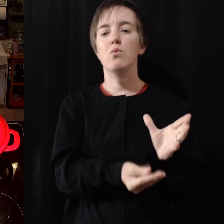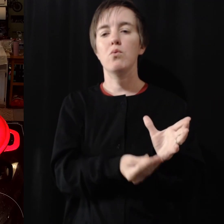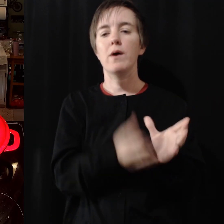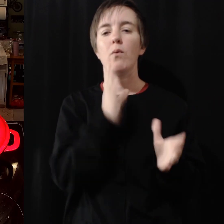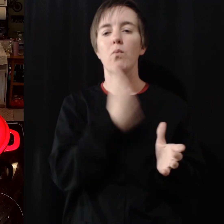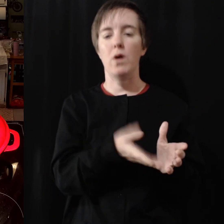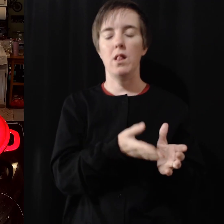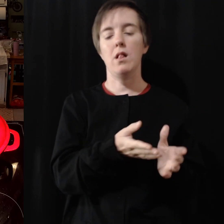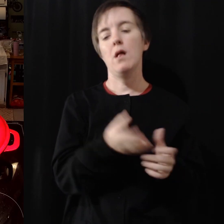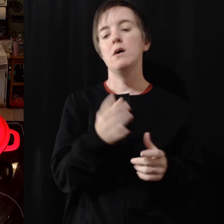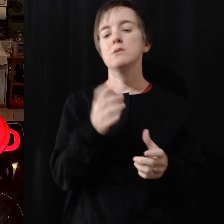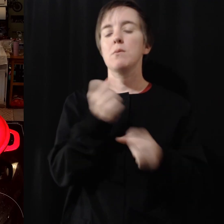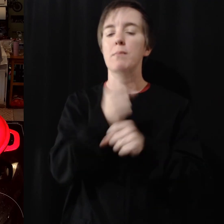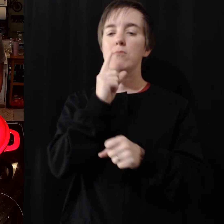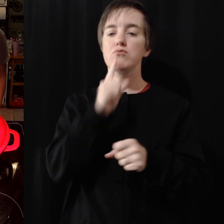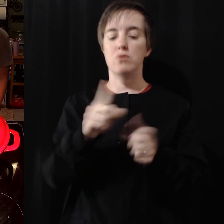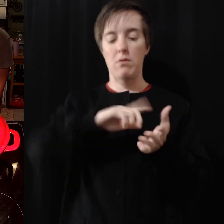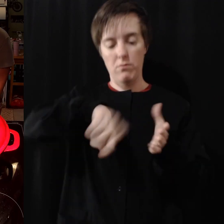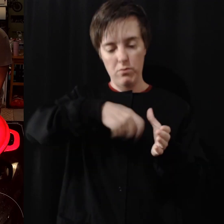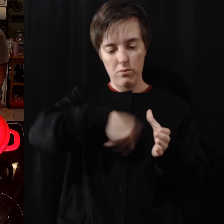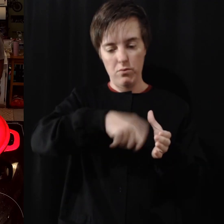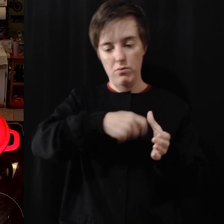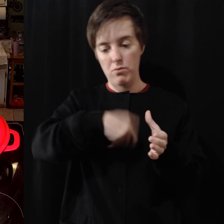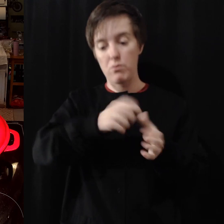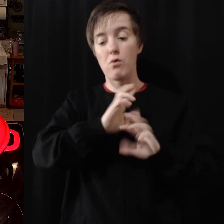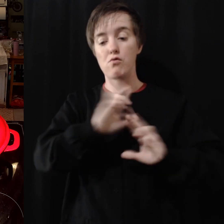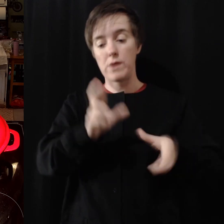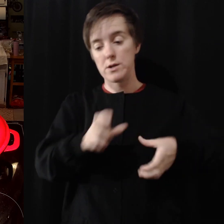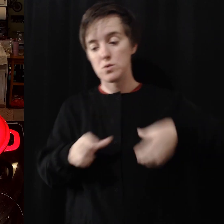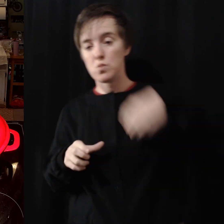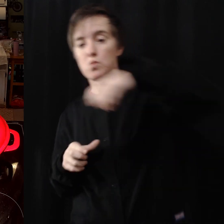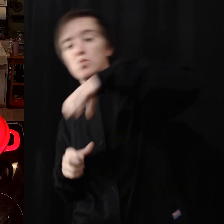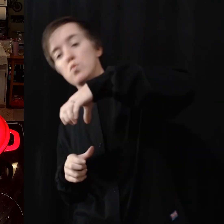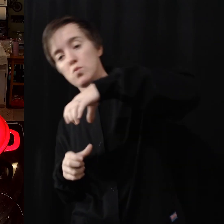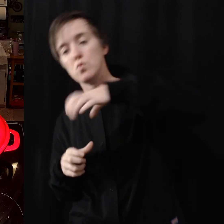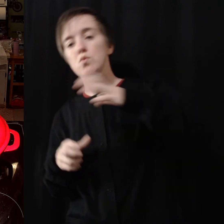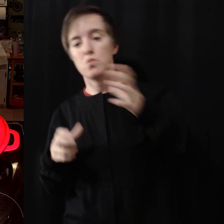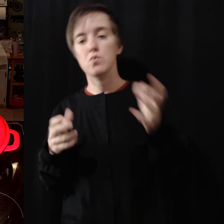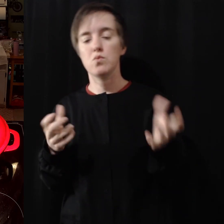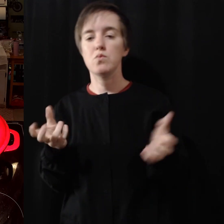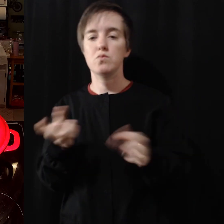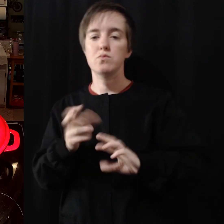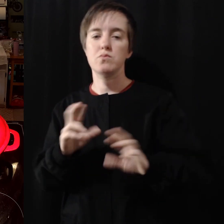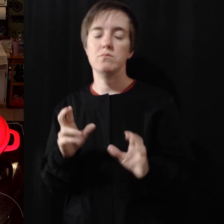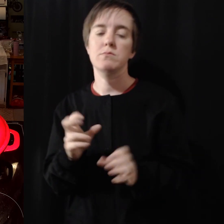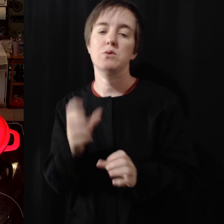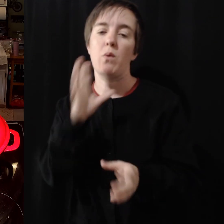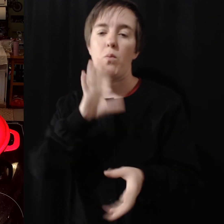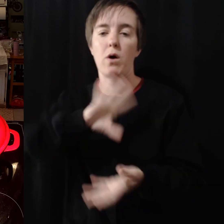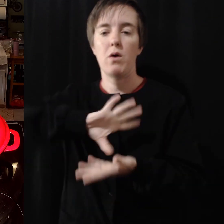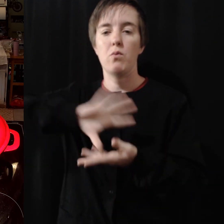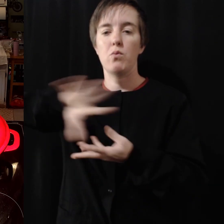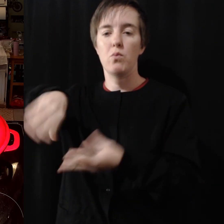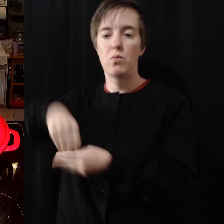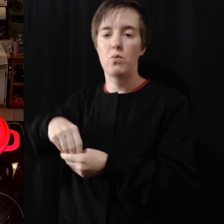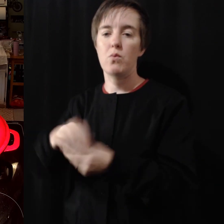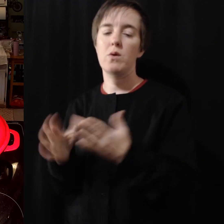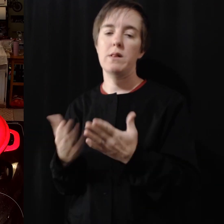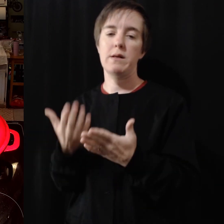bottom. So make sure you mix it again, stir it again right before you pour it into the pan.